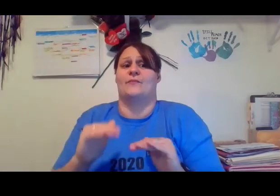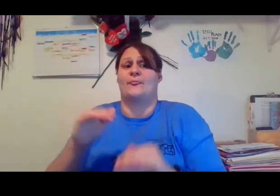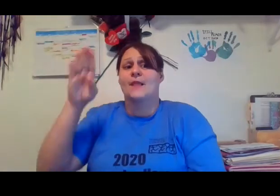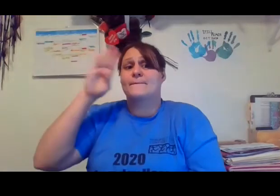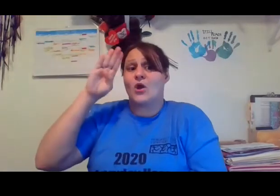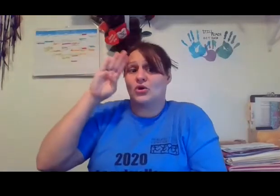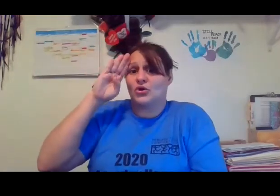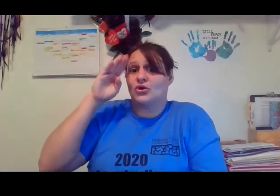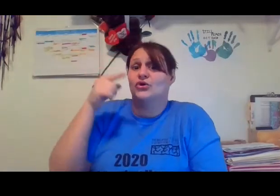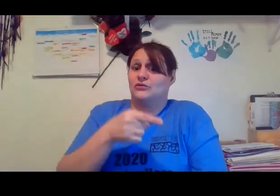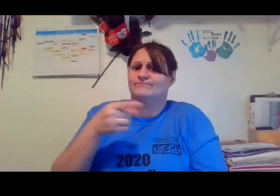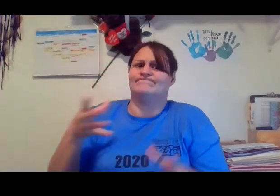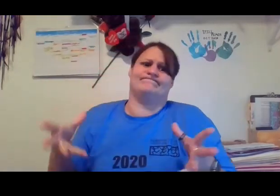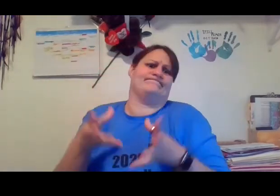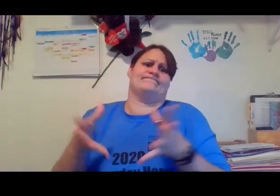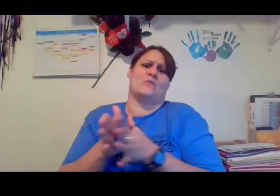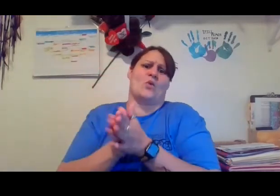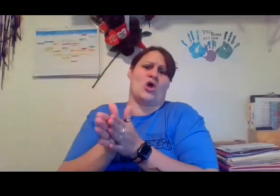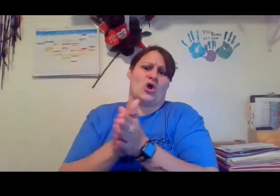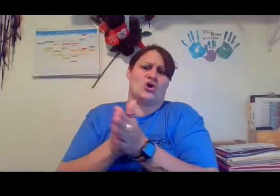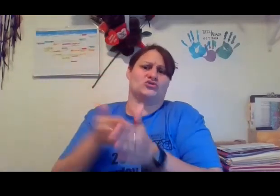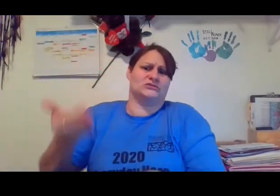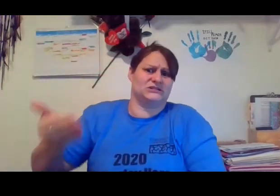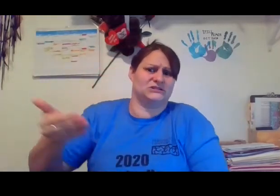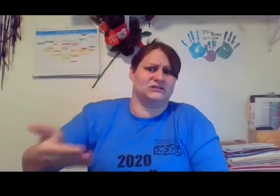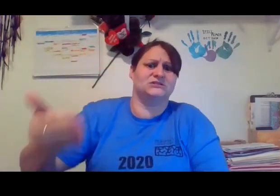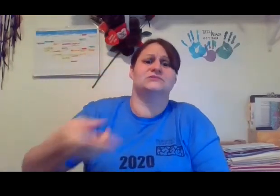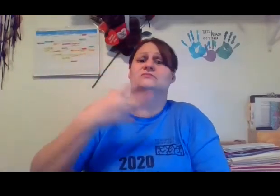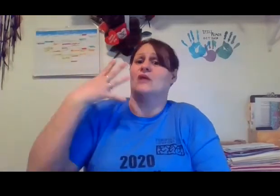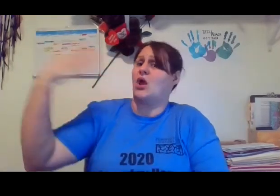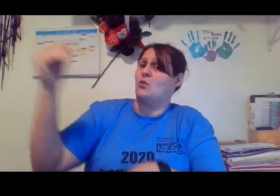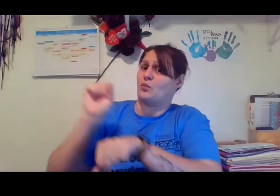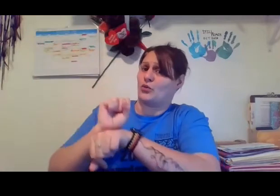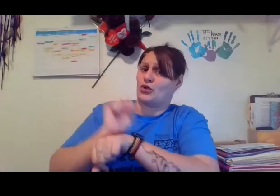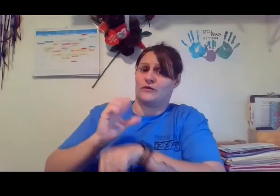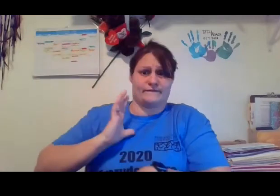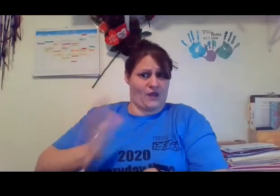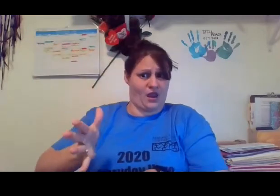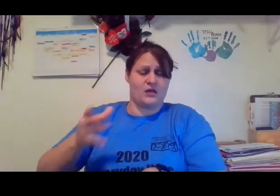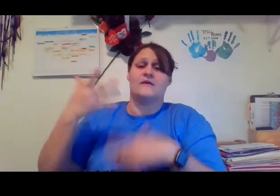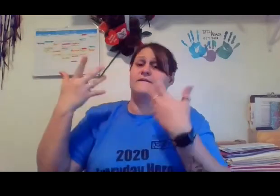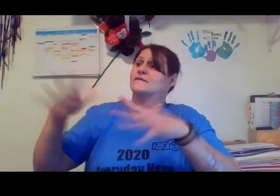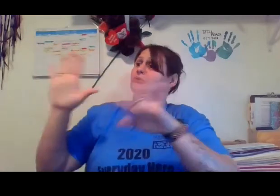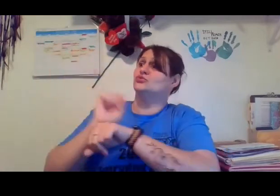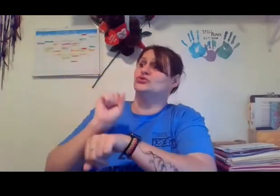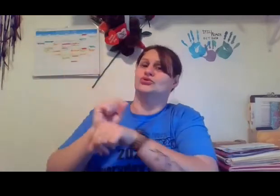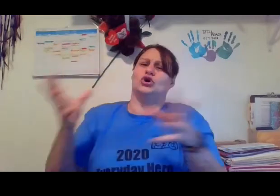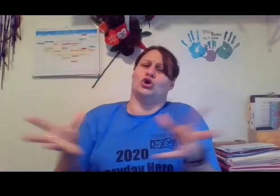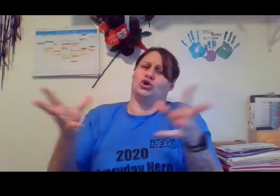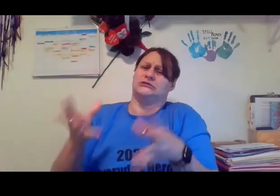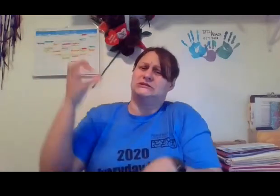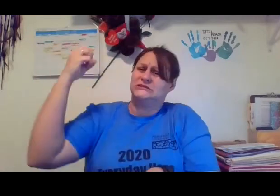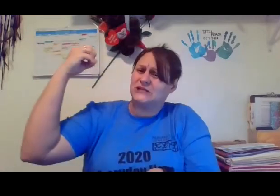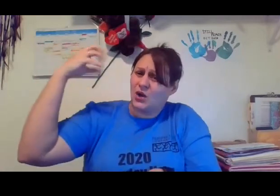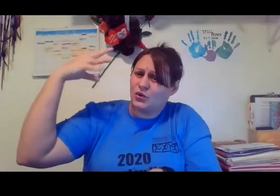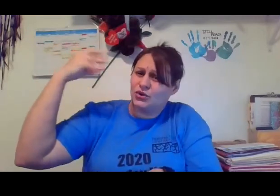and offer that to him. Barner, encourage him and prompt him to wash his hand regularly. He goes to work. When he comes in from